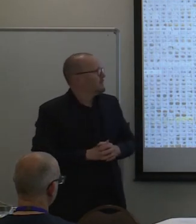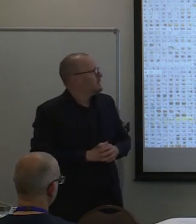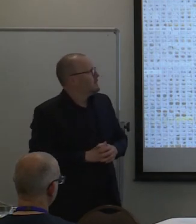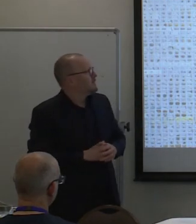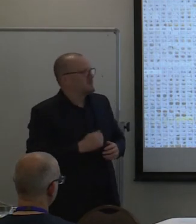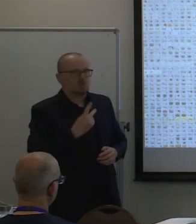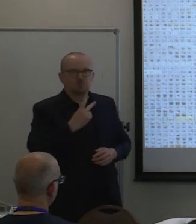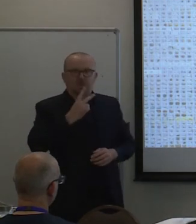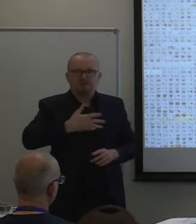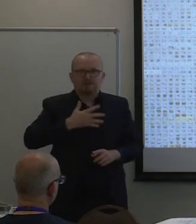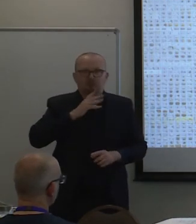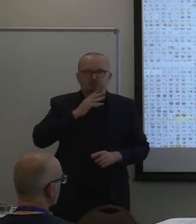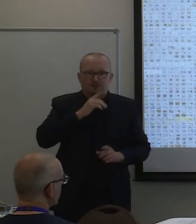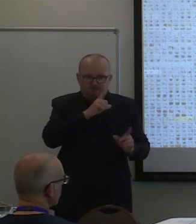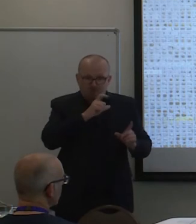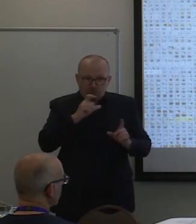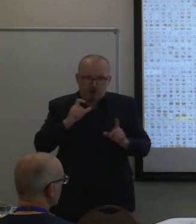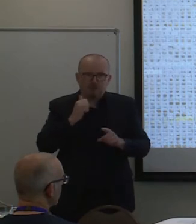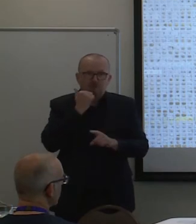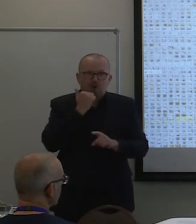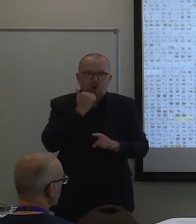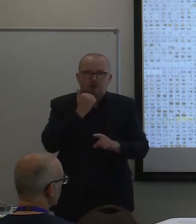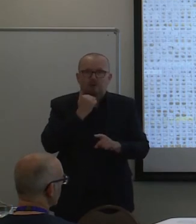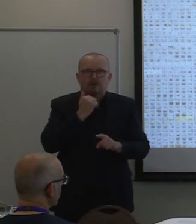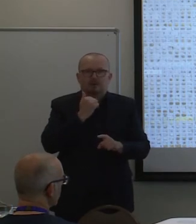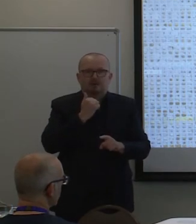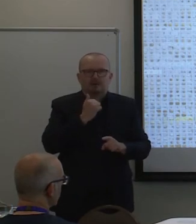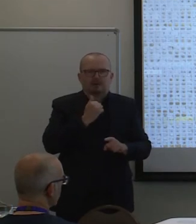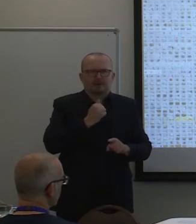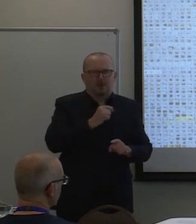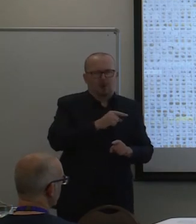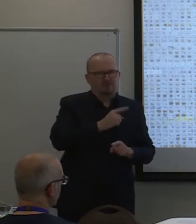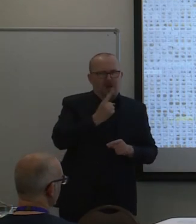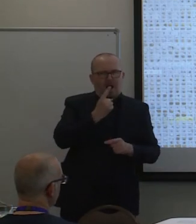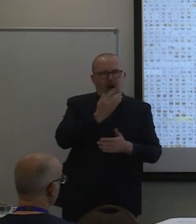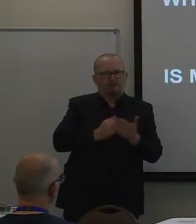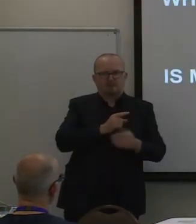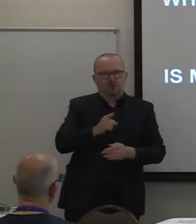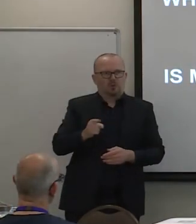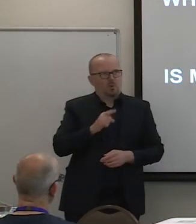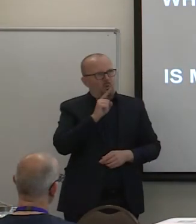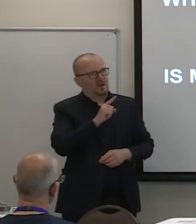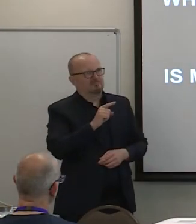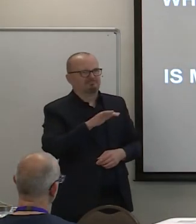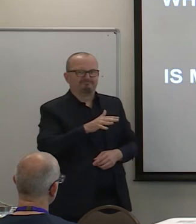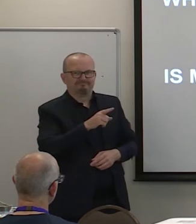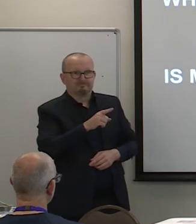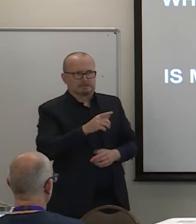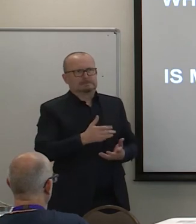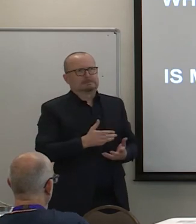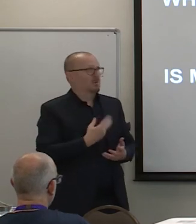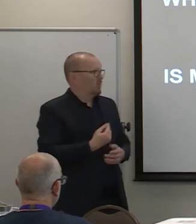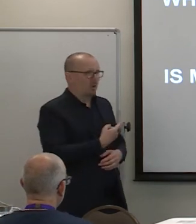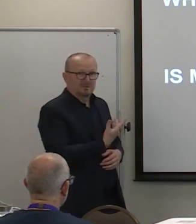of rocks that not everybody here in this room was totally enthused about, I start to ask a couple of